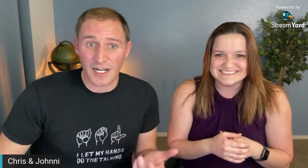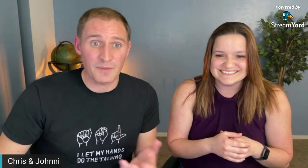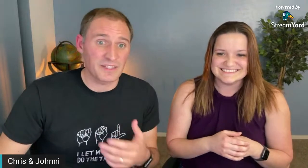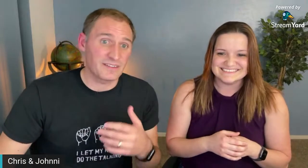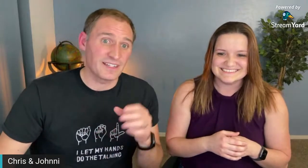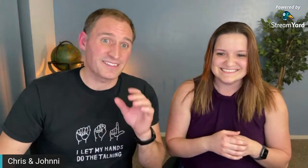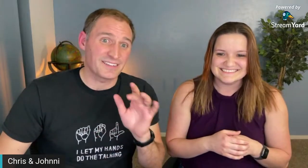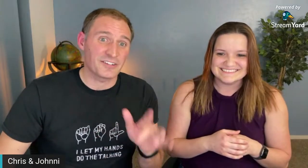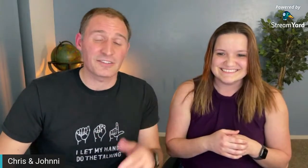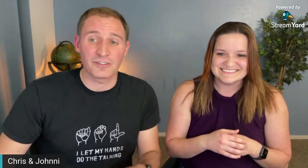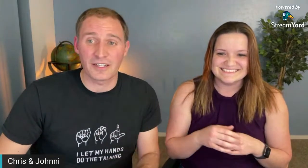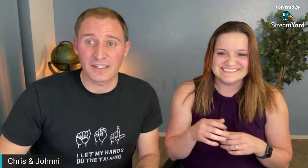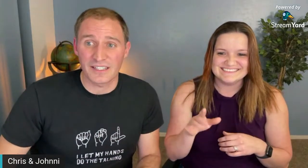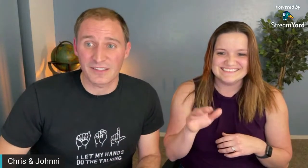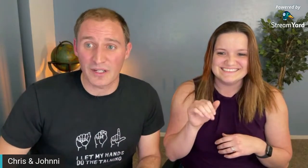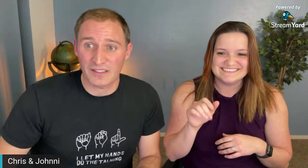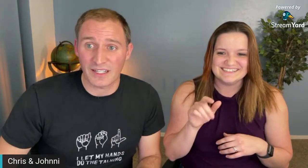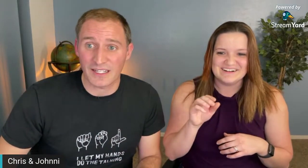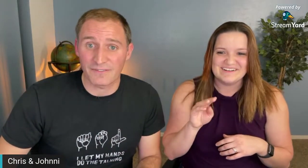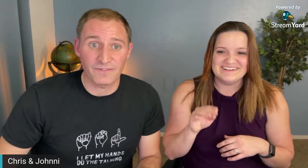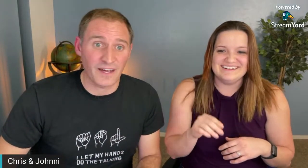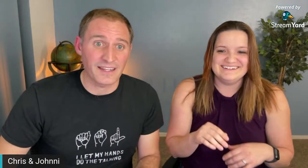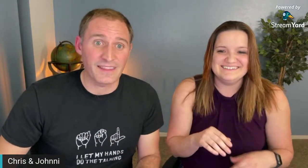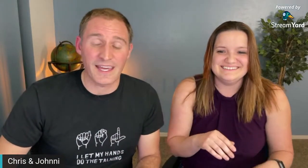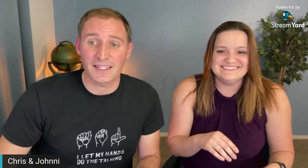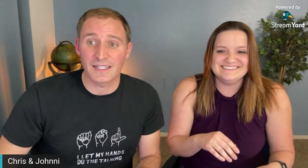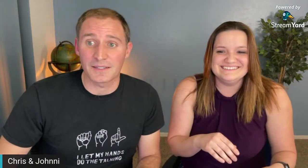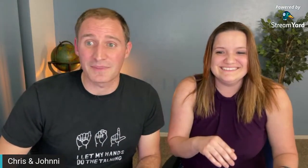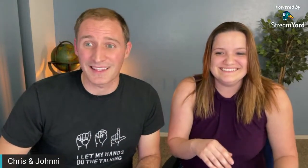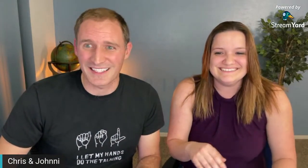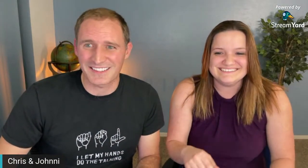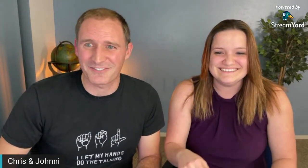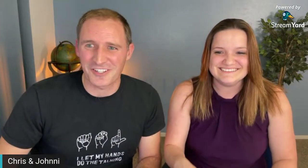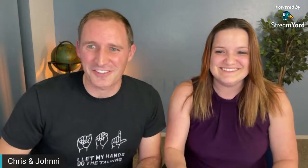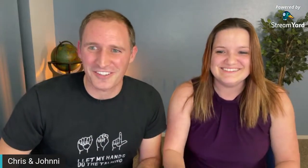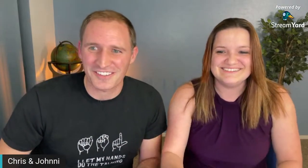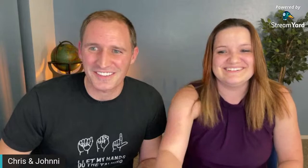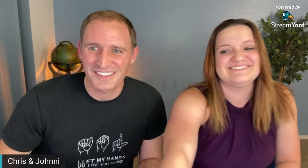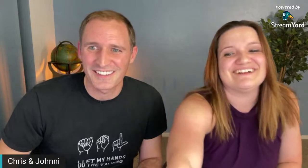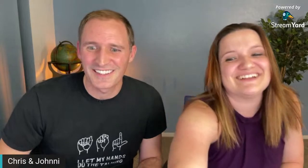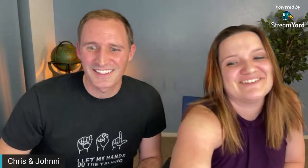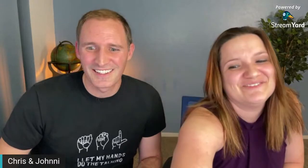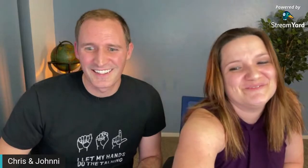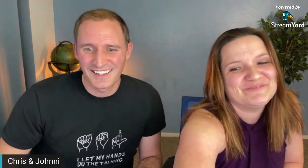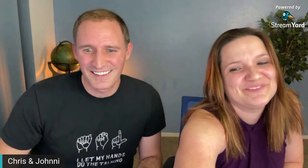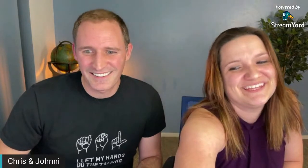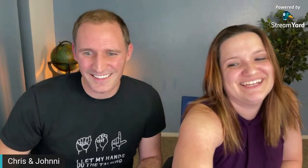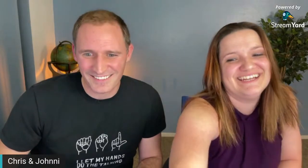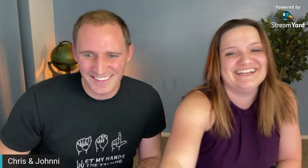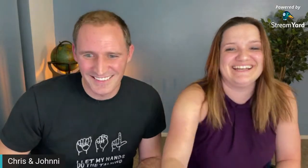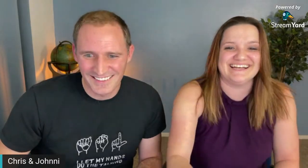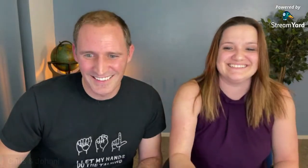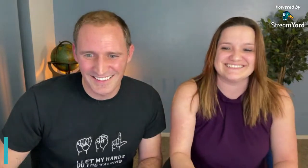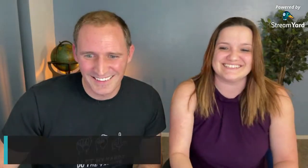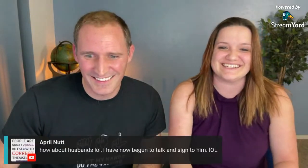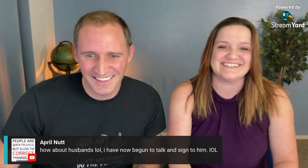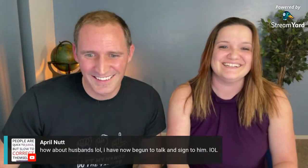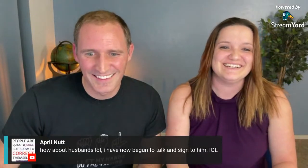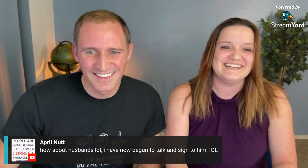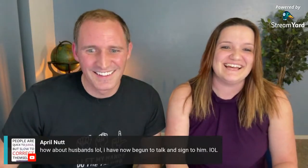aslbasics.com, it's also an easy way to kind of find that list of resources. Right there. This one? Yes. Click it.